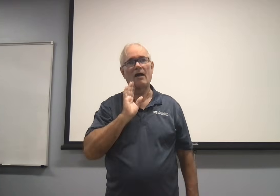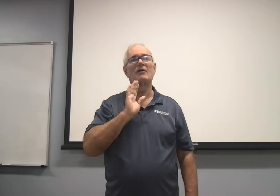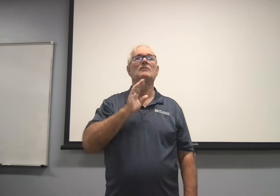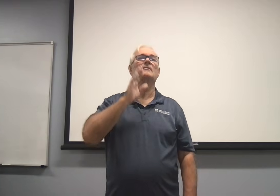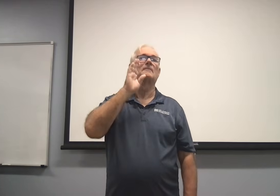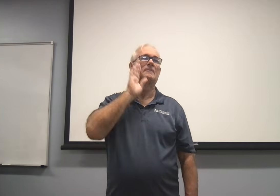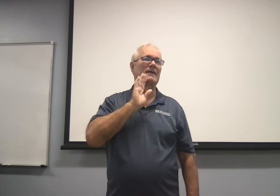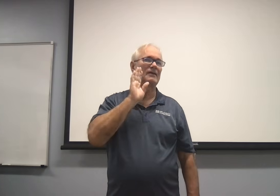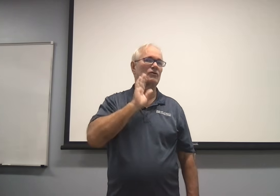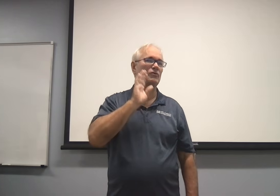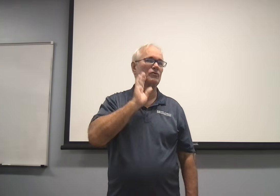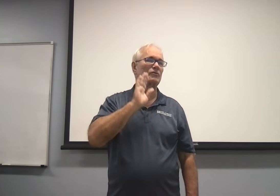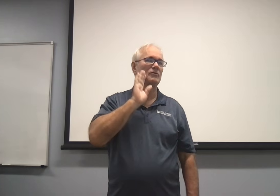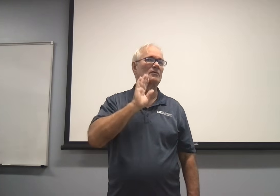brown, but this is beer.